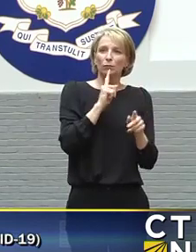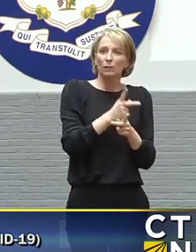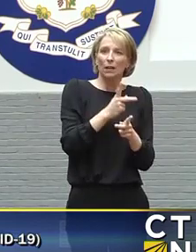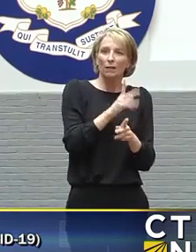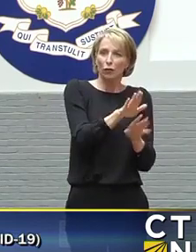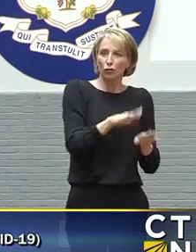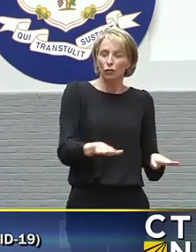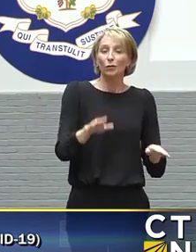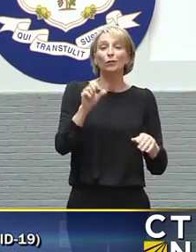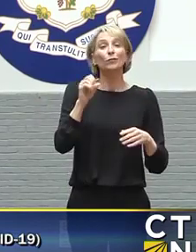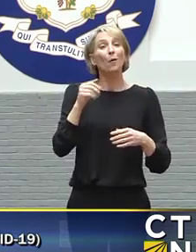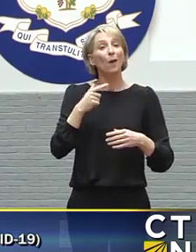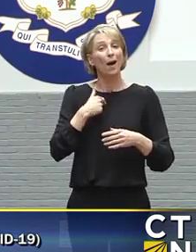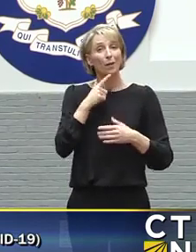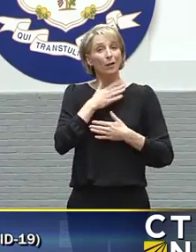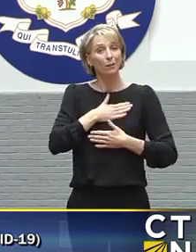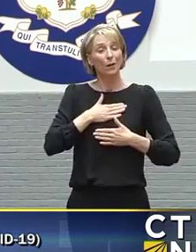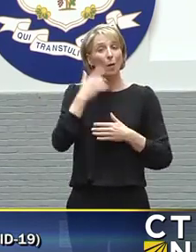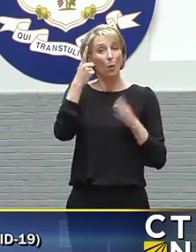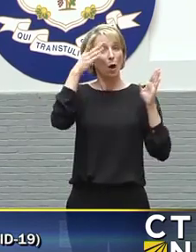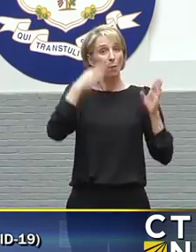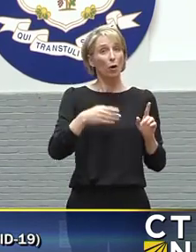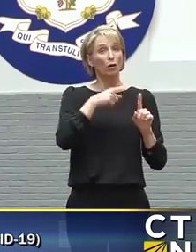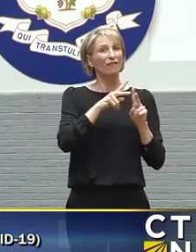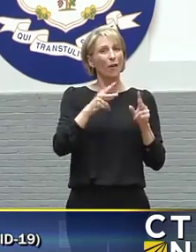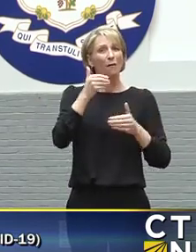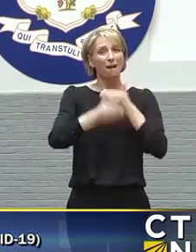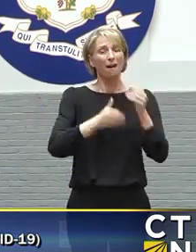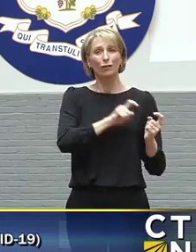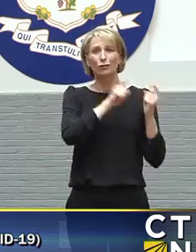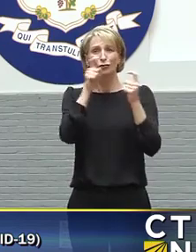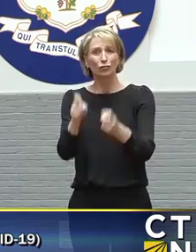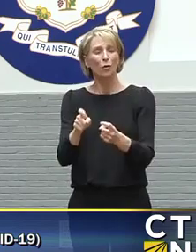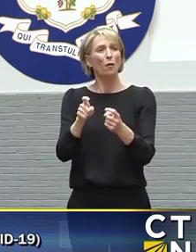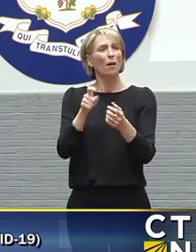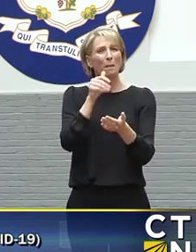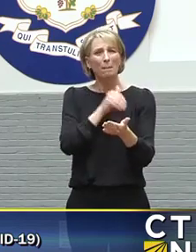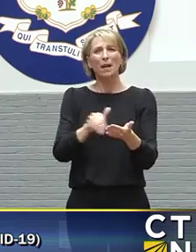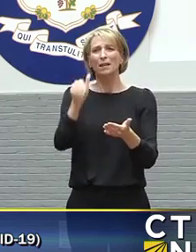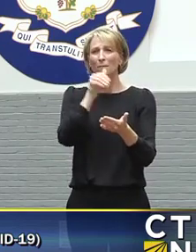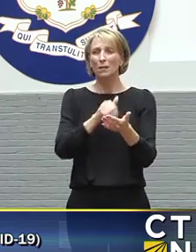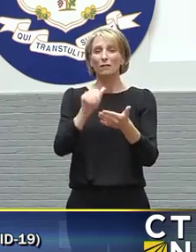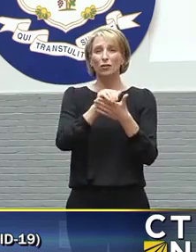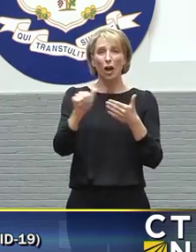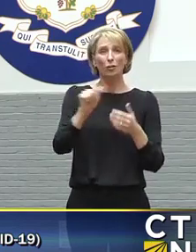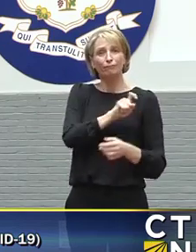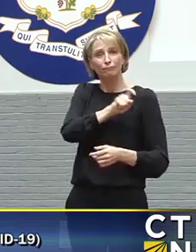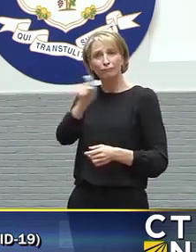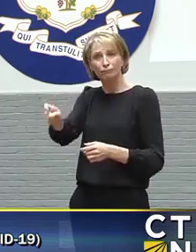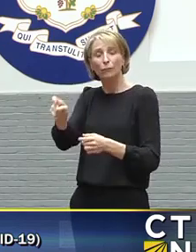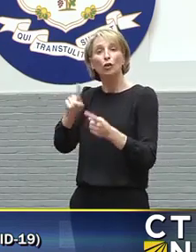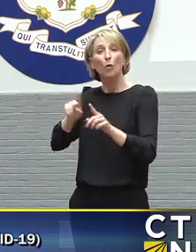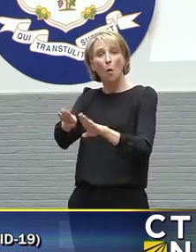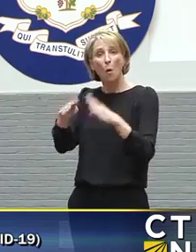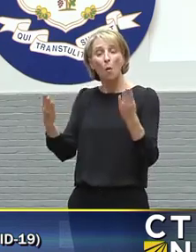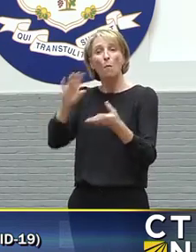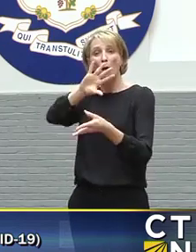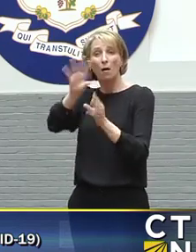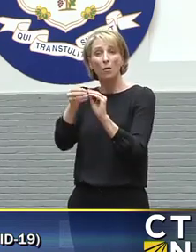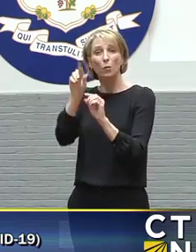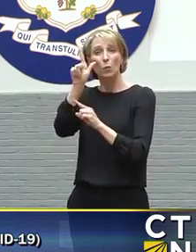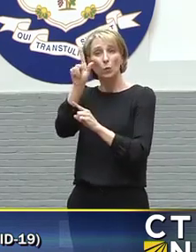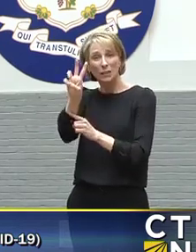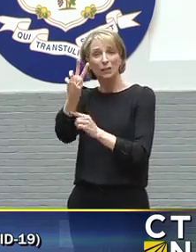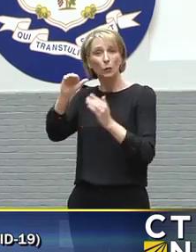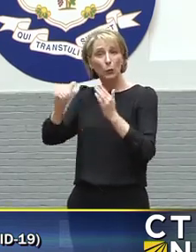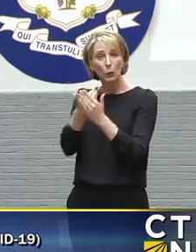pleased to announce that a very generous donor has donated the millions of dollars necessary to open up 26 new